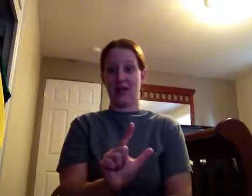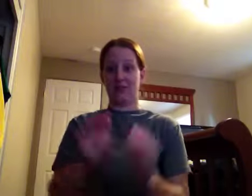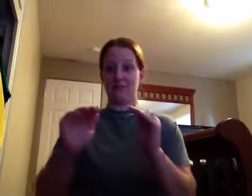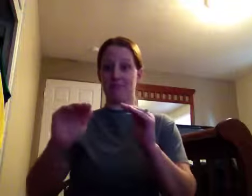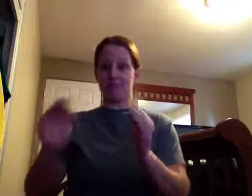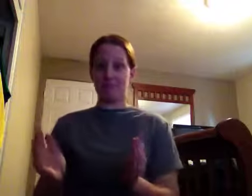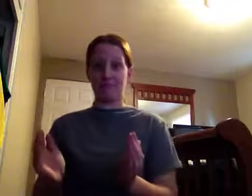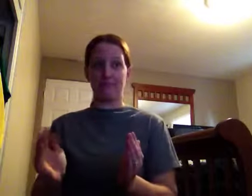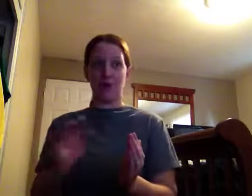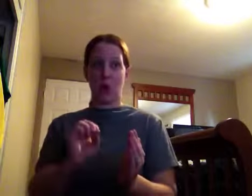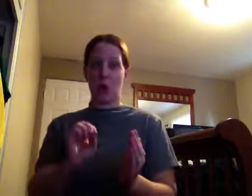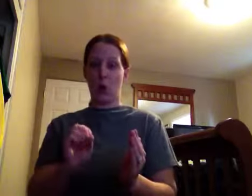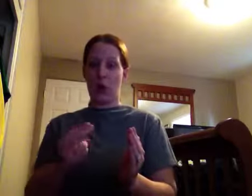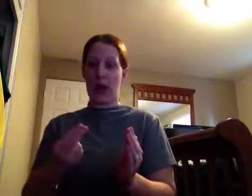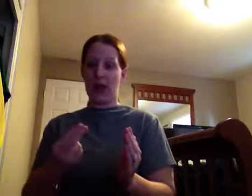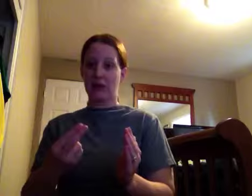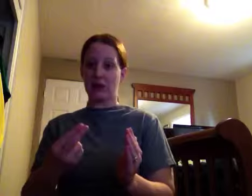play ball with 1 aluminum.